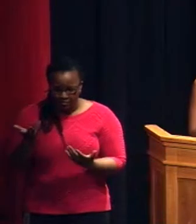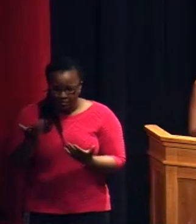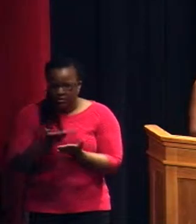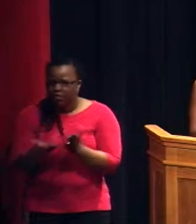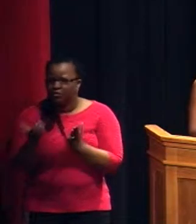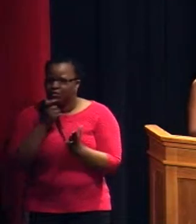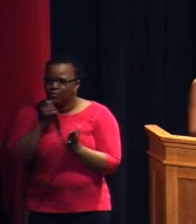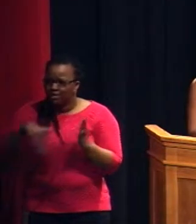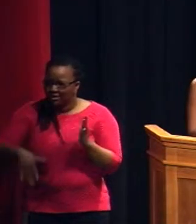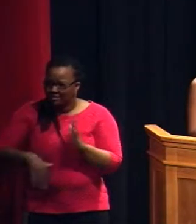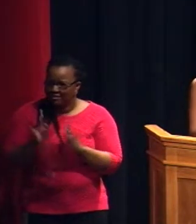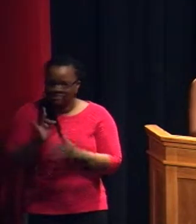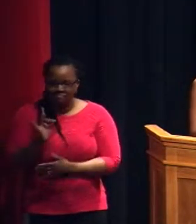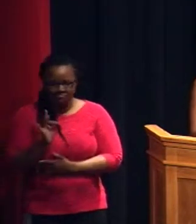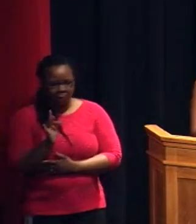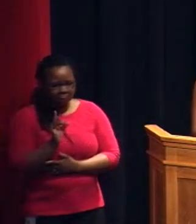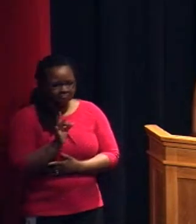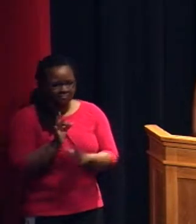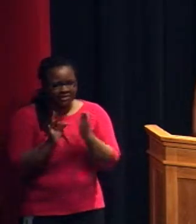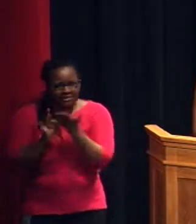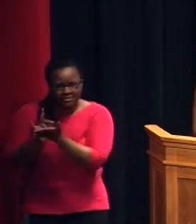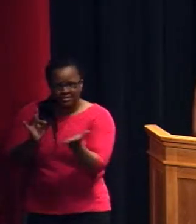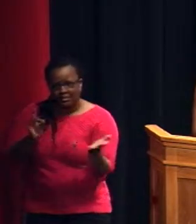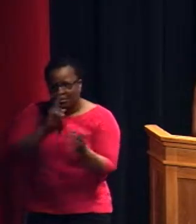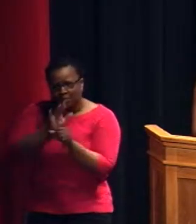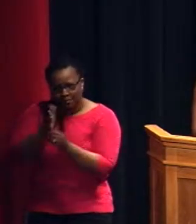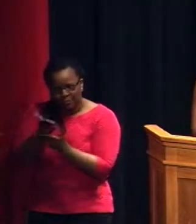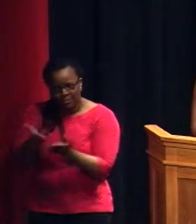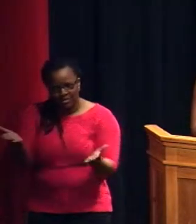life, I can assure you that it exists, because